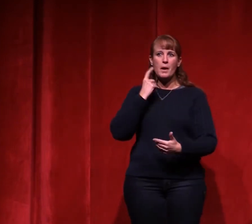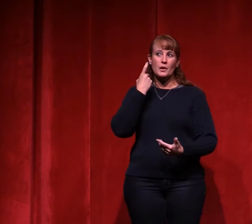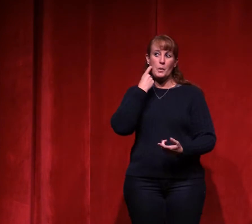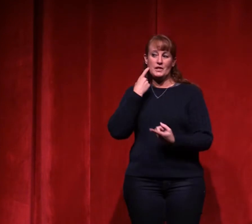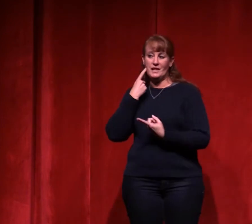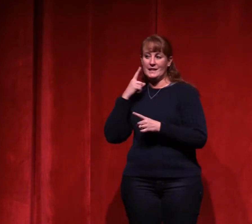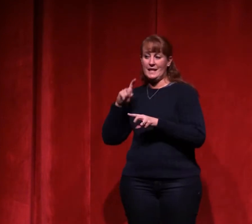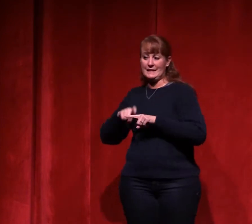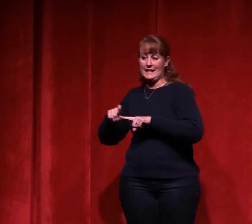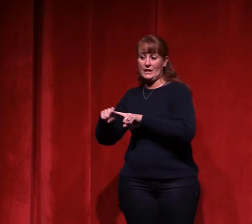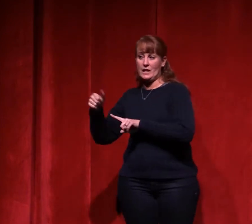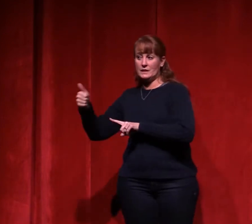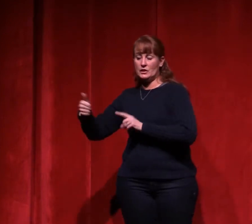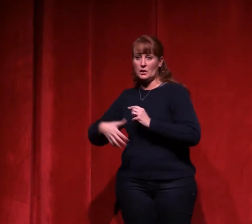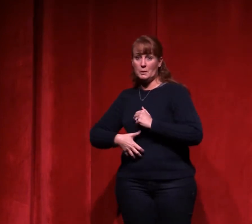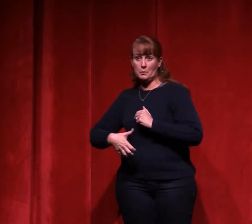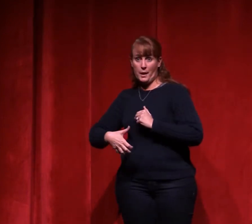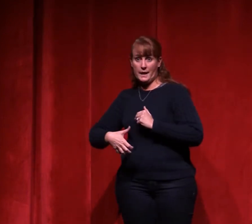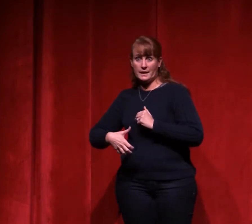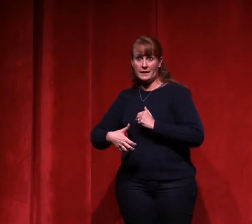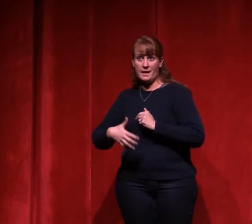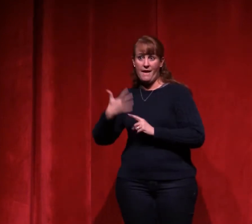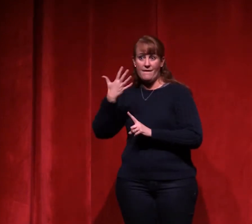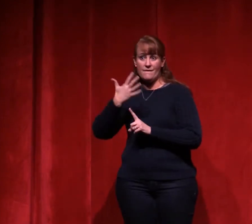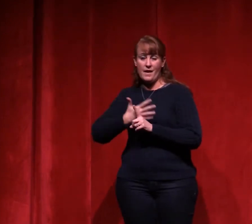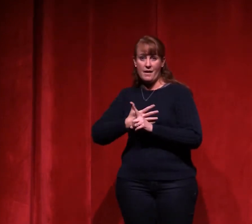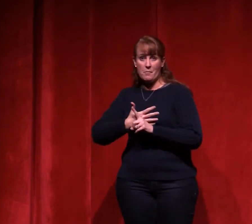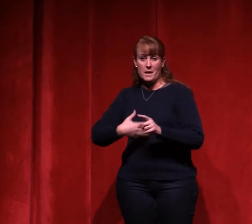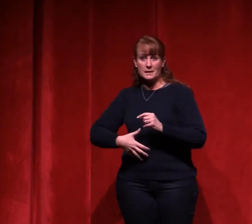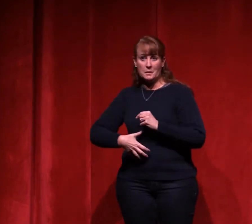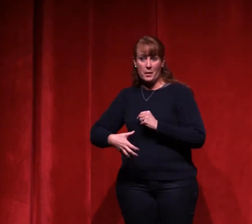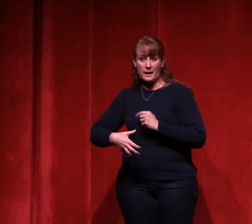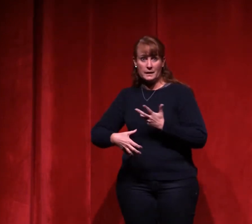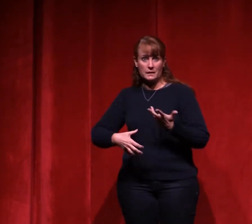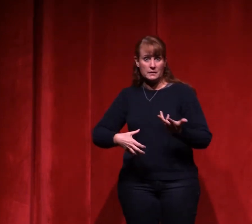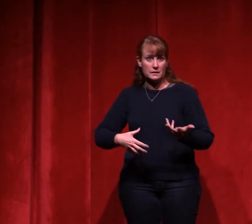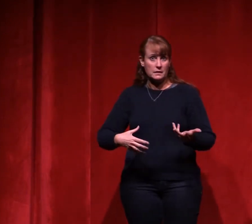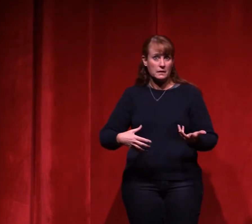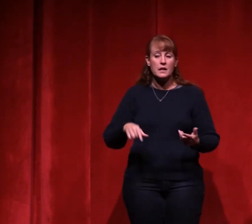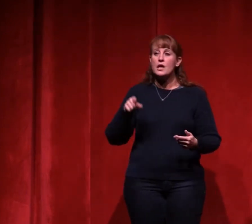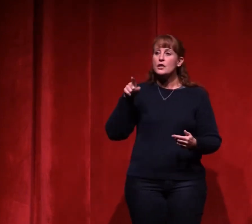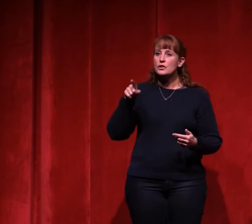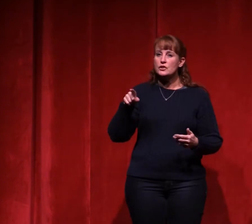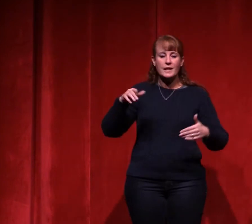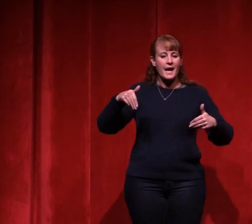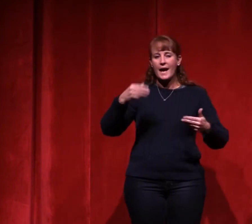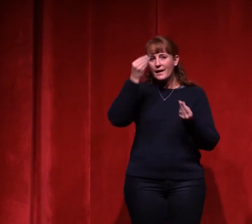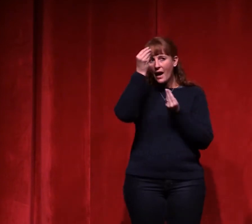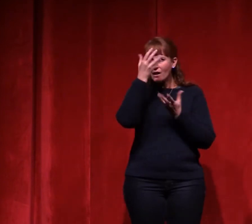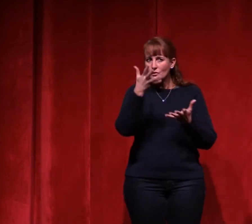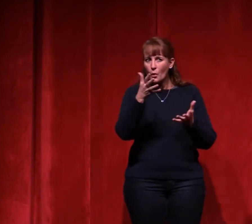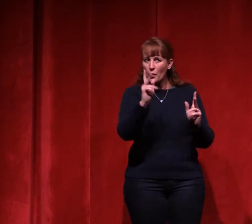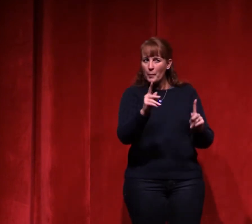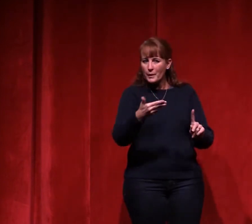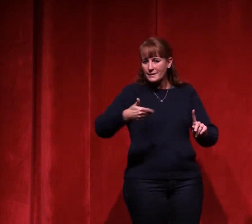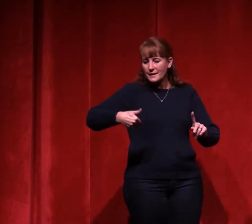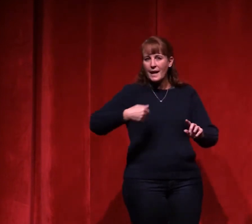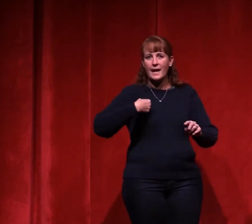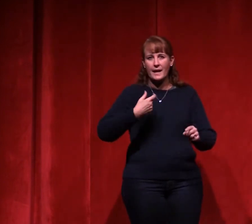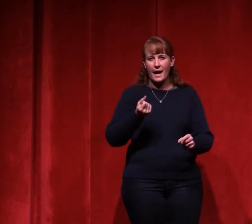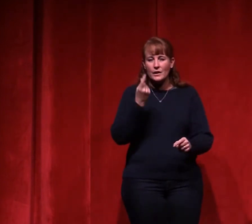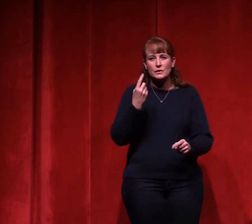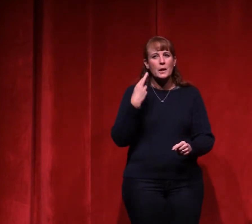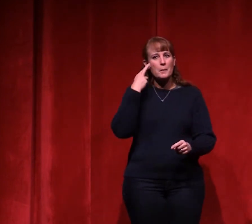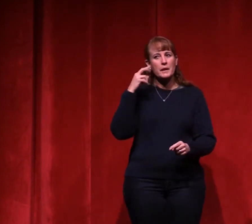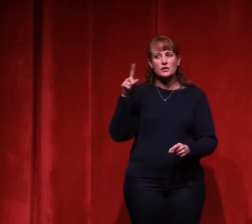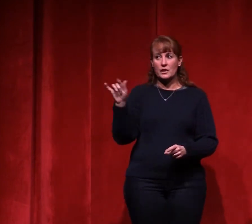in the closet that she was pregnant, 5 months along. She hadn't told the client yet, and I got this because she,